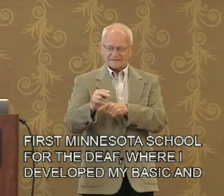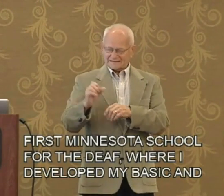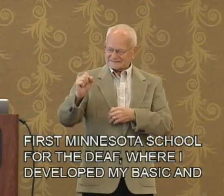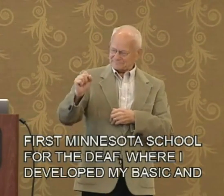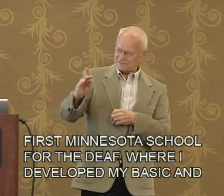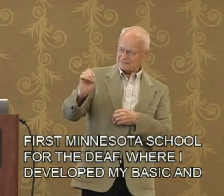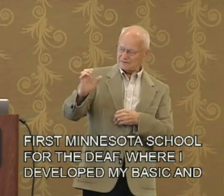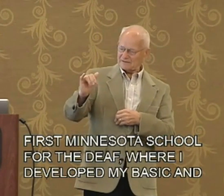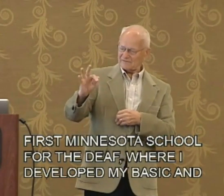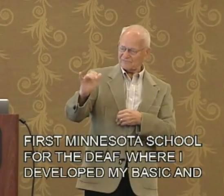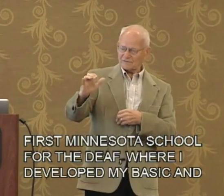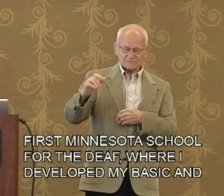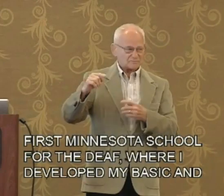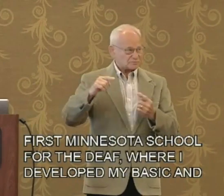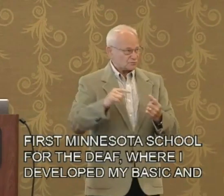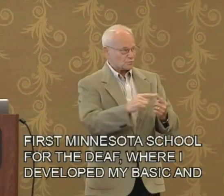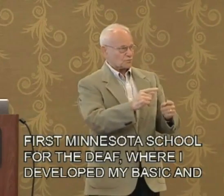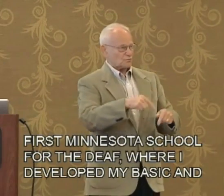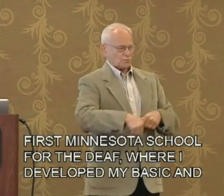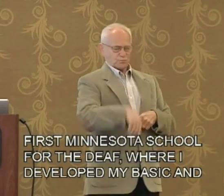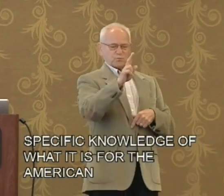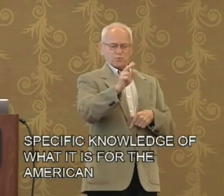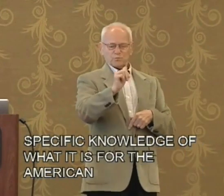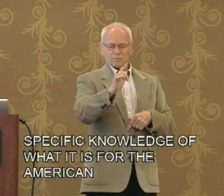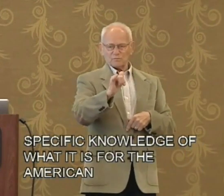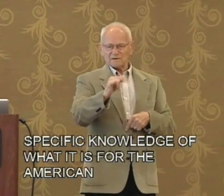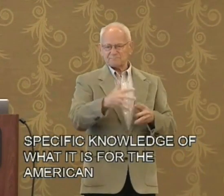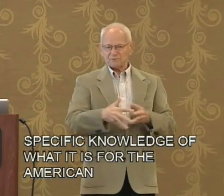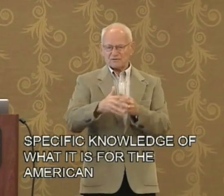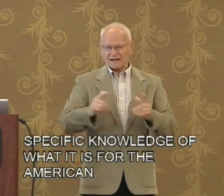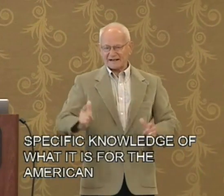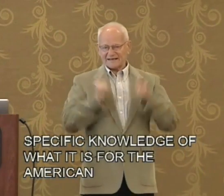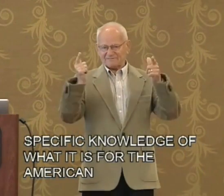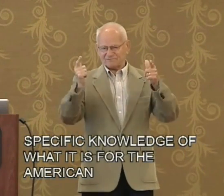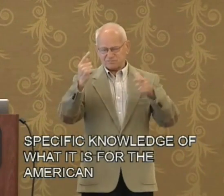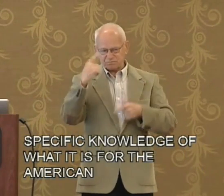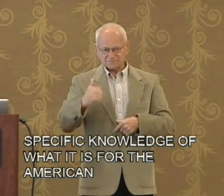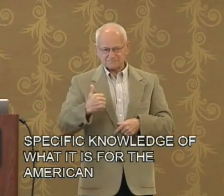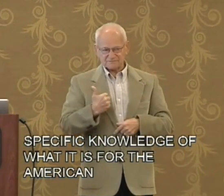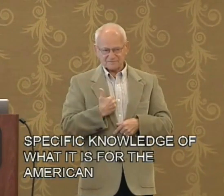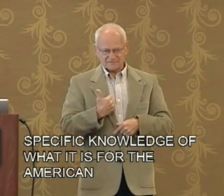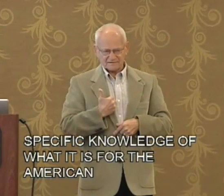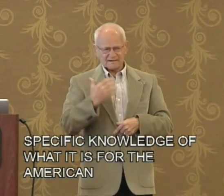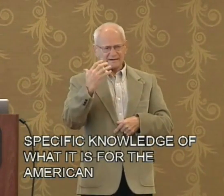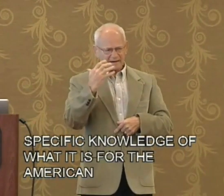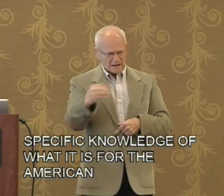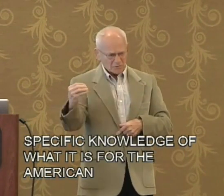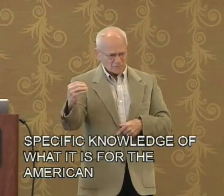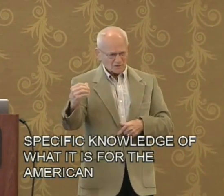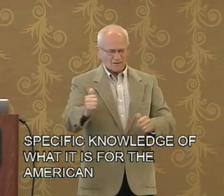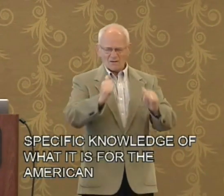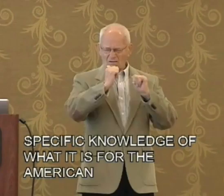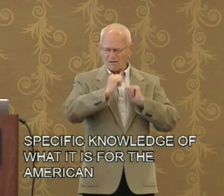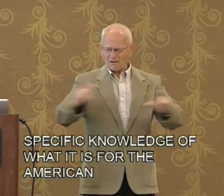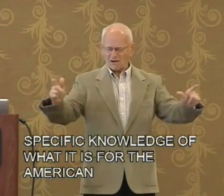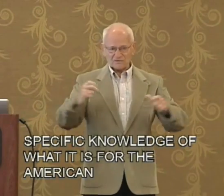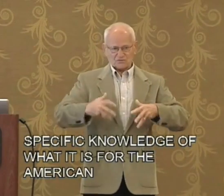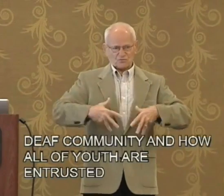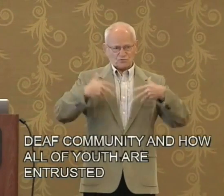and specific knowledge of what it is for the American Deaf community. And